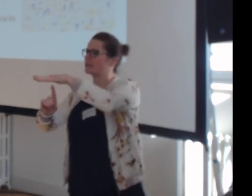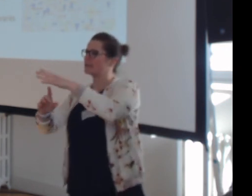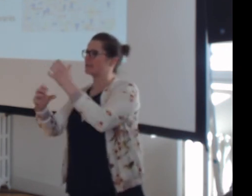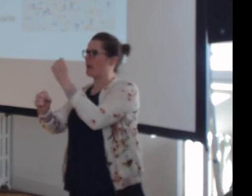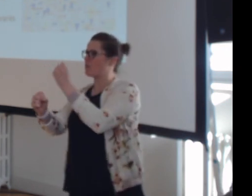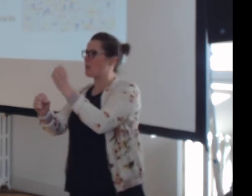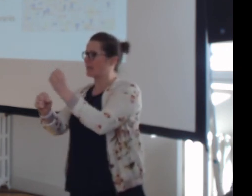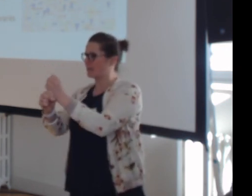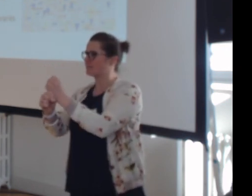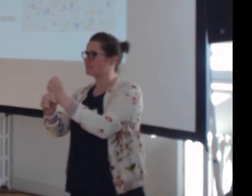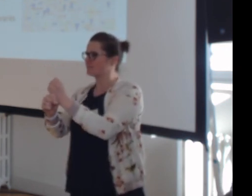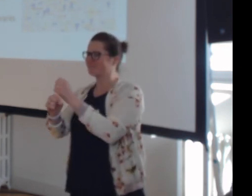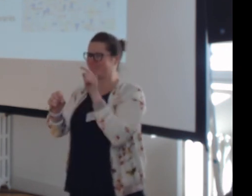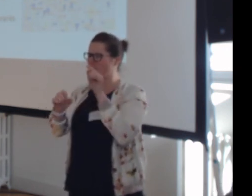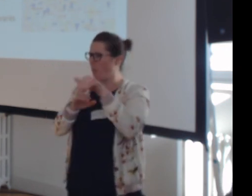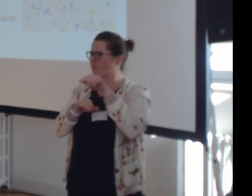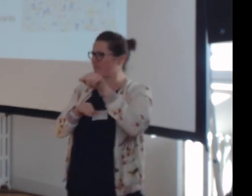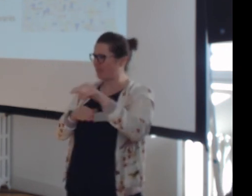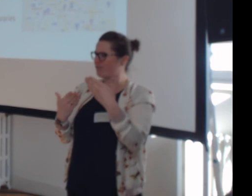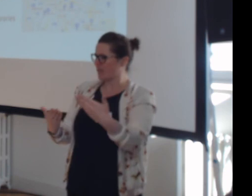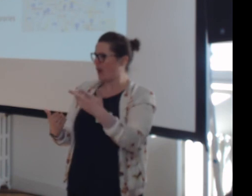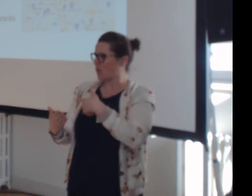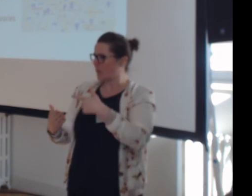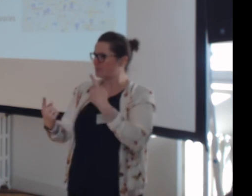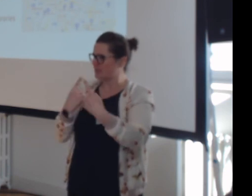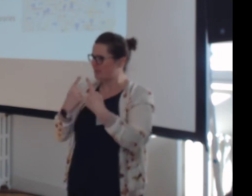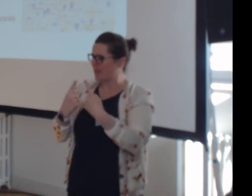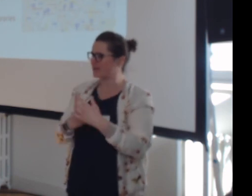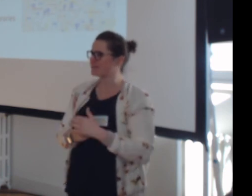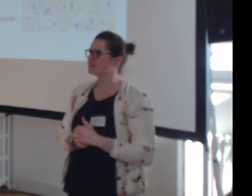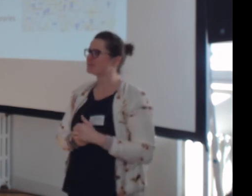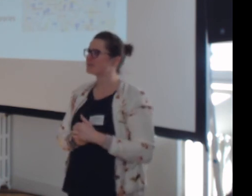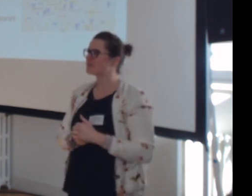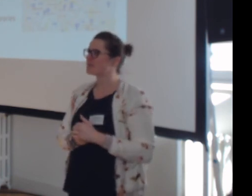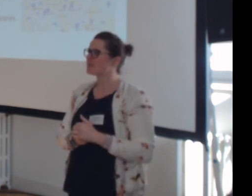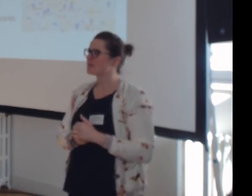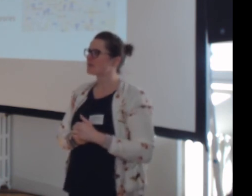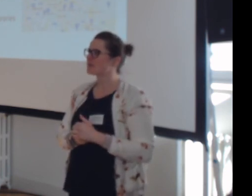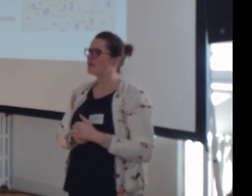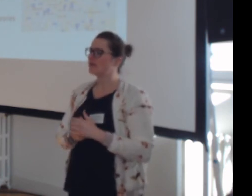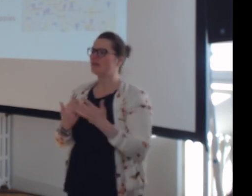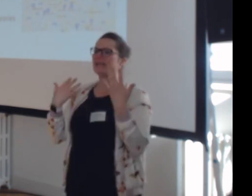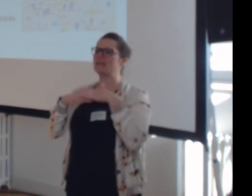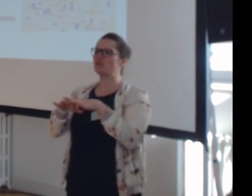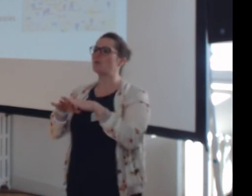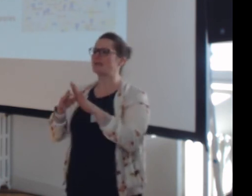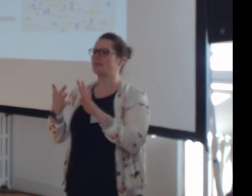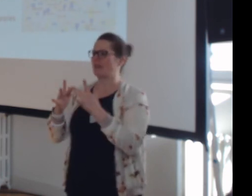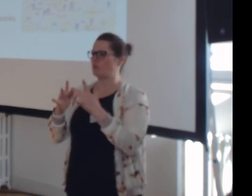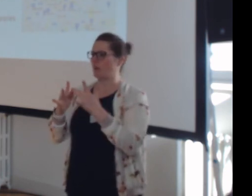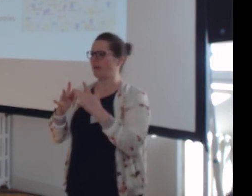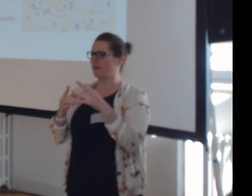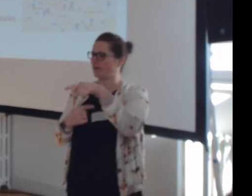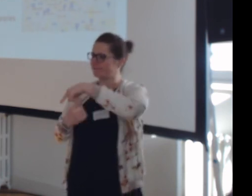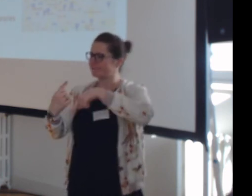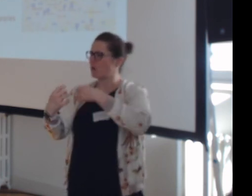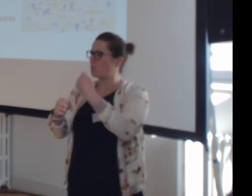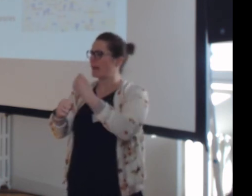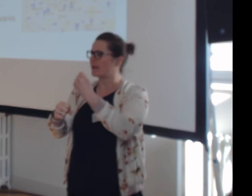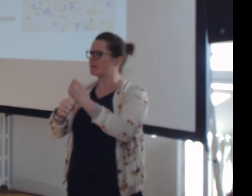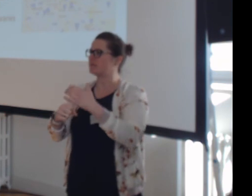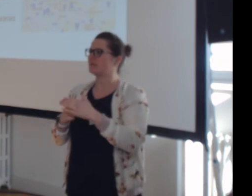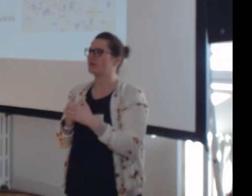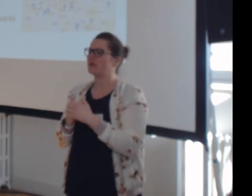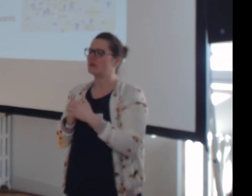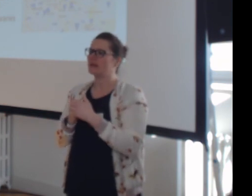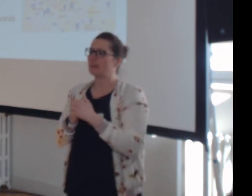is what I'm going to talk about today. They work in an integrated network. Well, I will not dwell